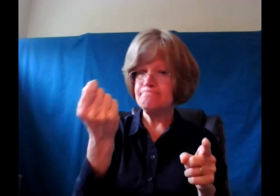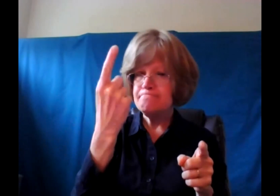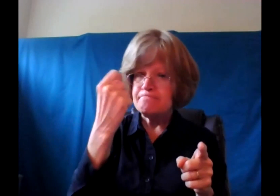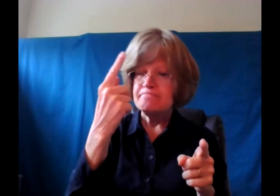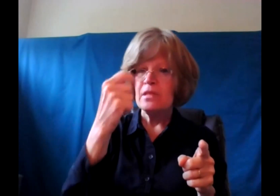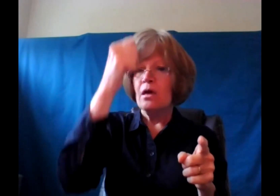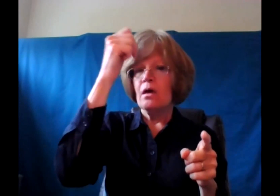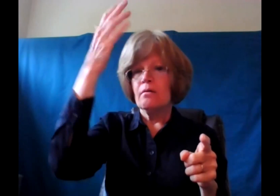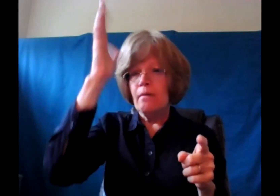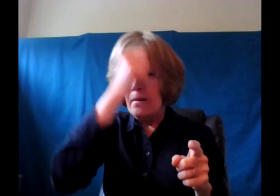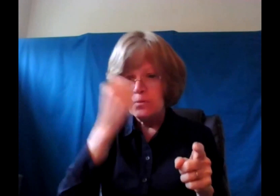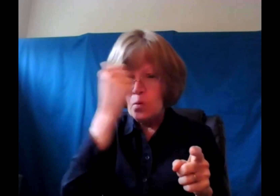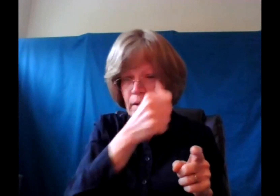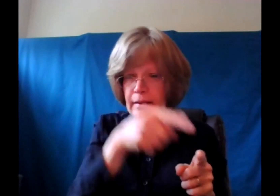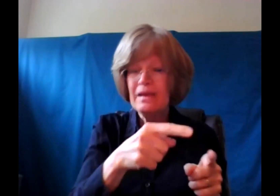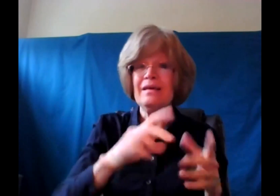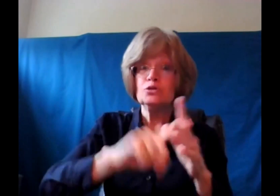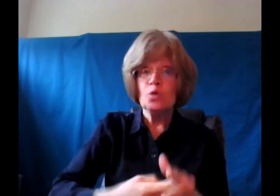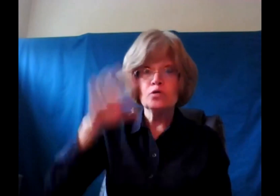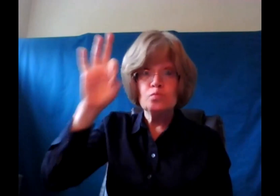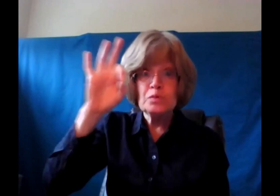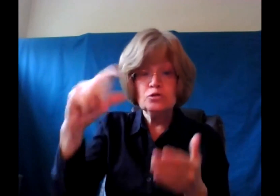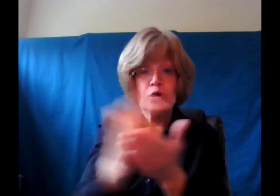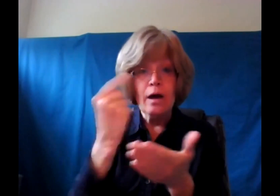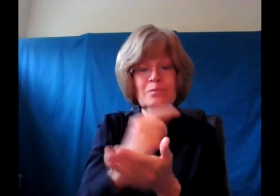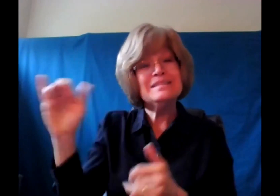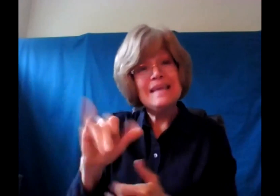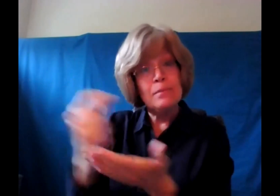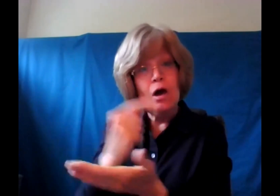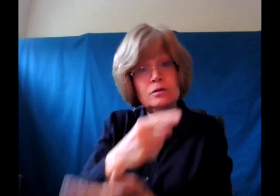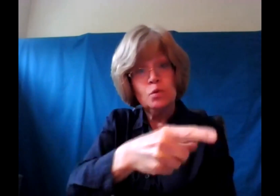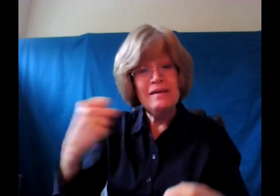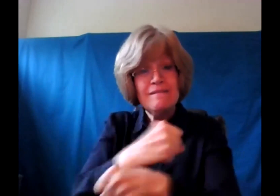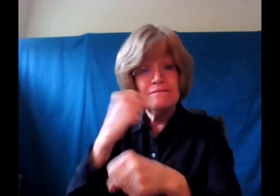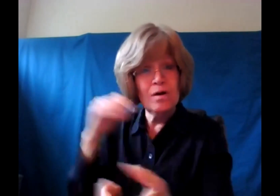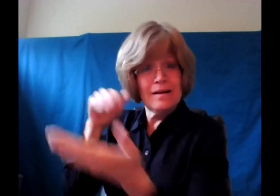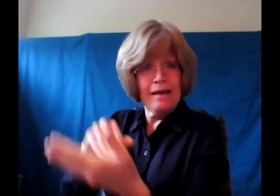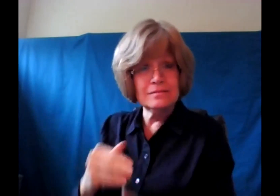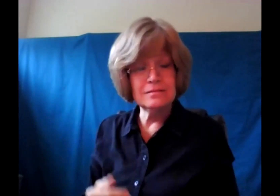to preach a gospel, the same gospel that he fought against.